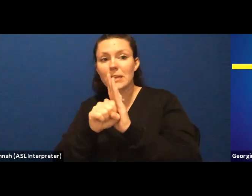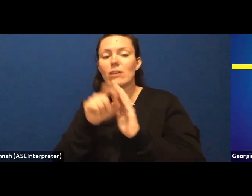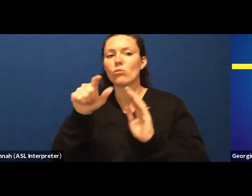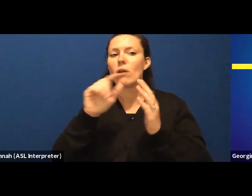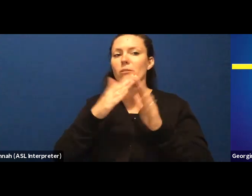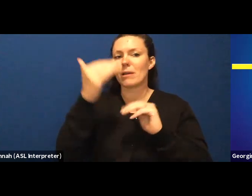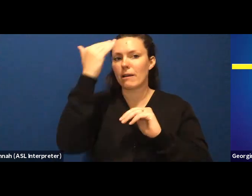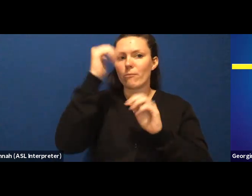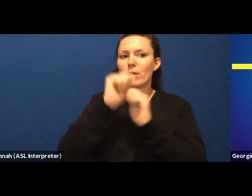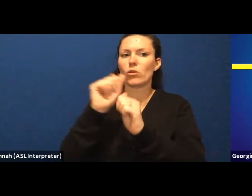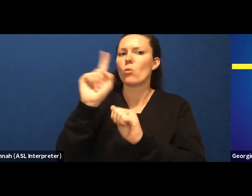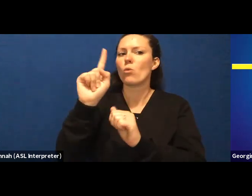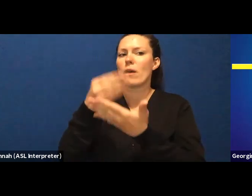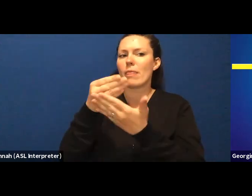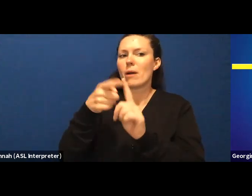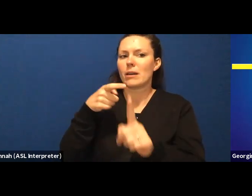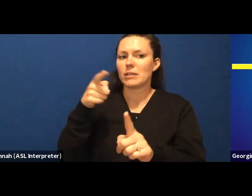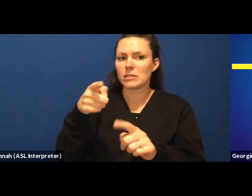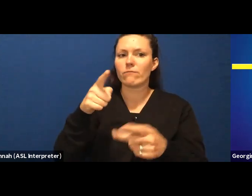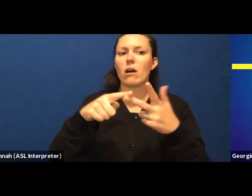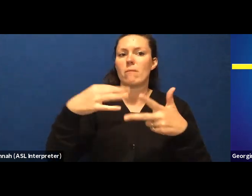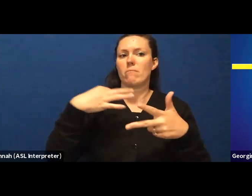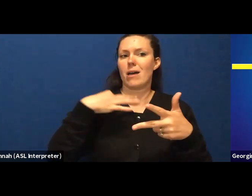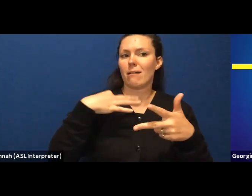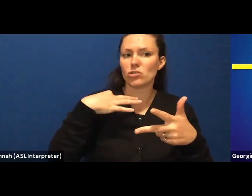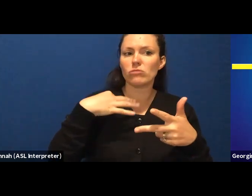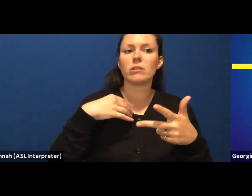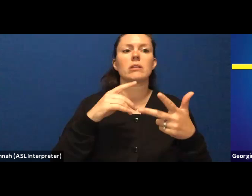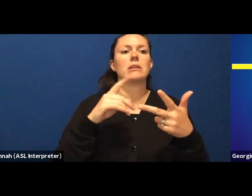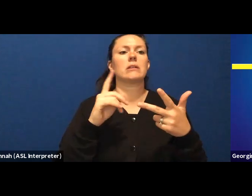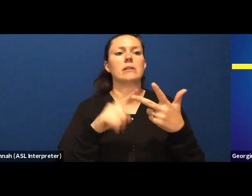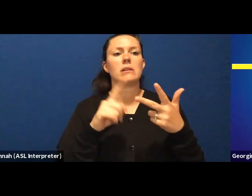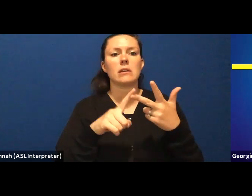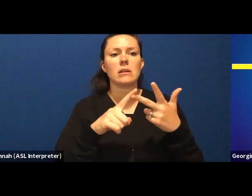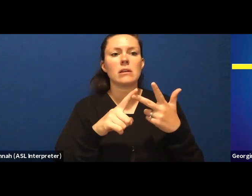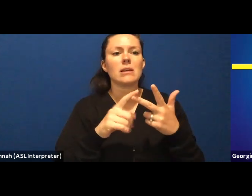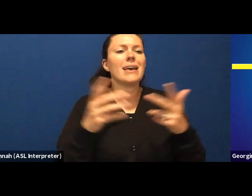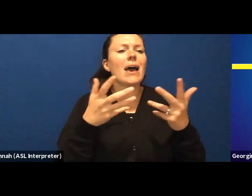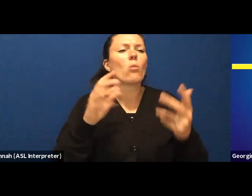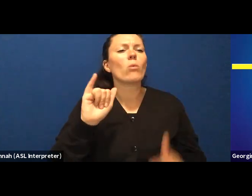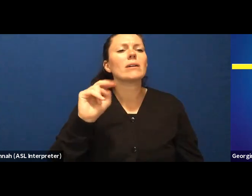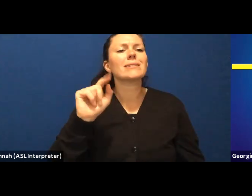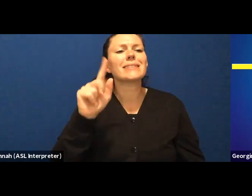funding source, eligibility, referral, and what's the intake process like?